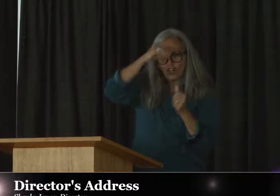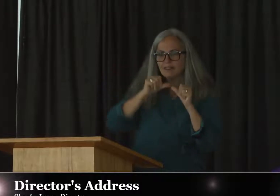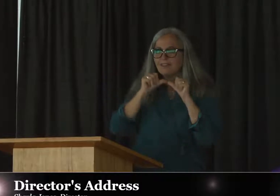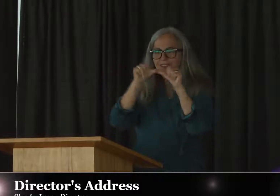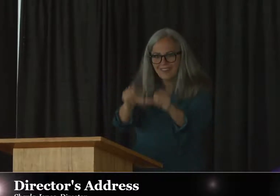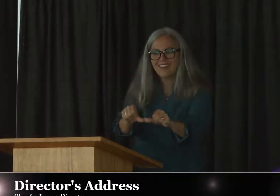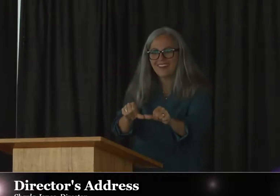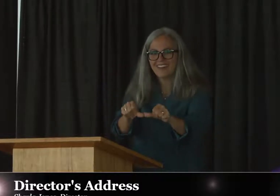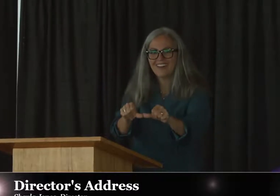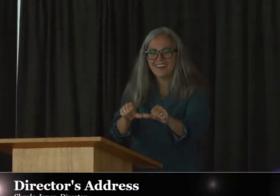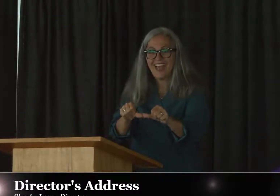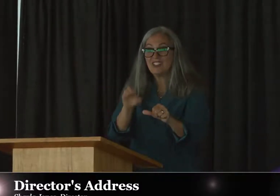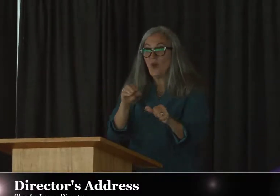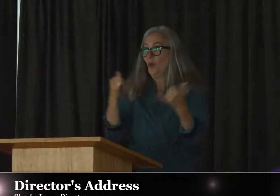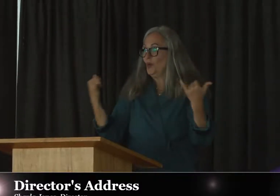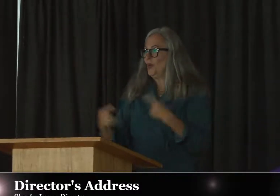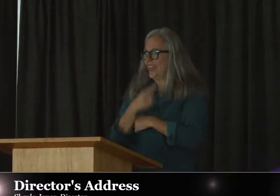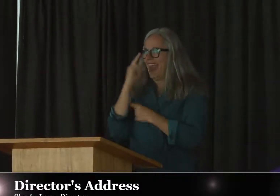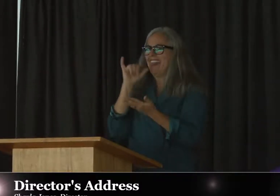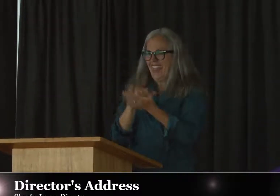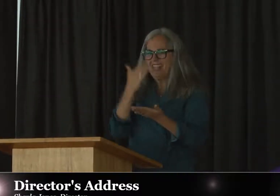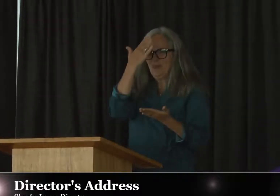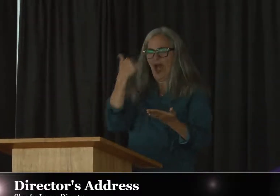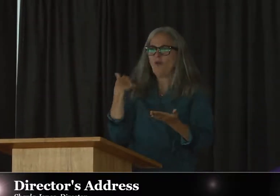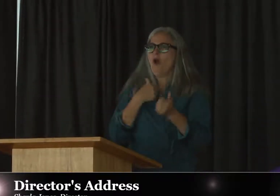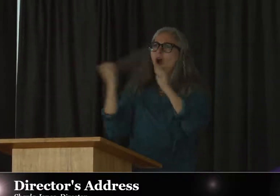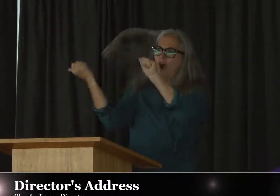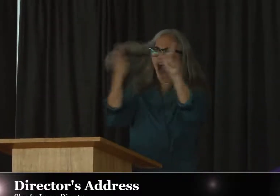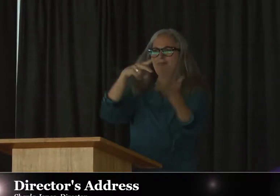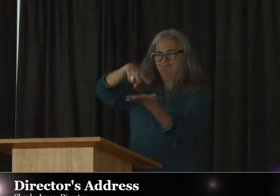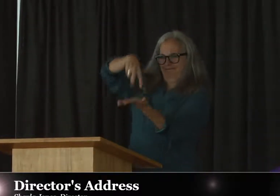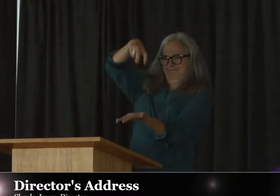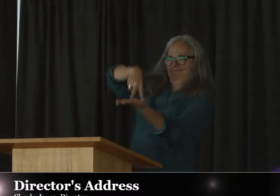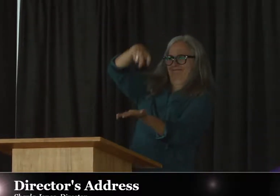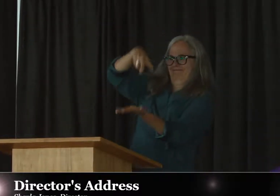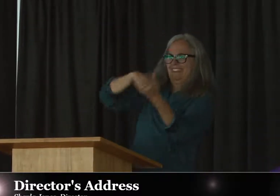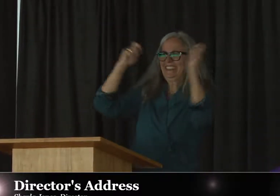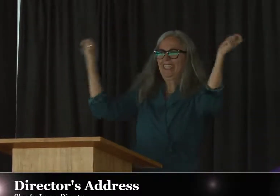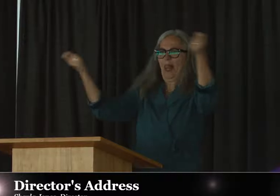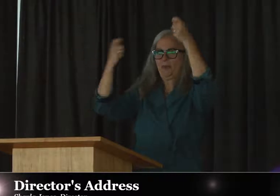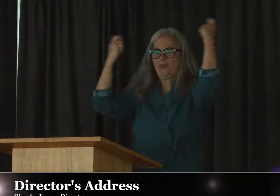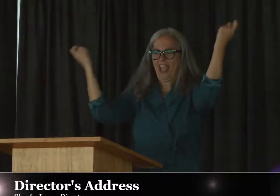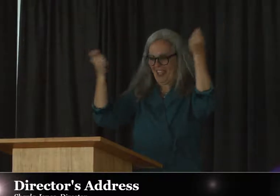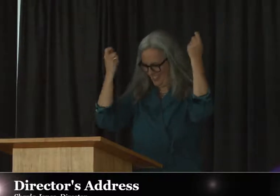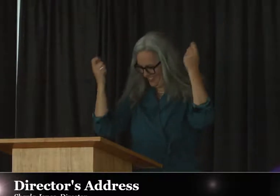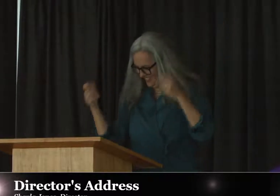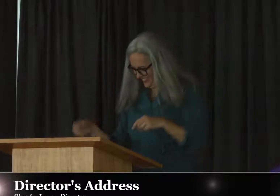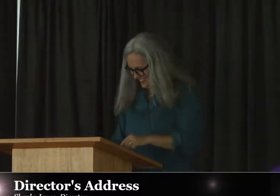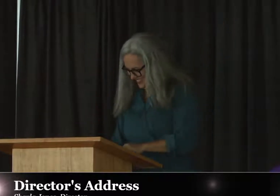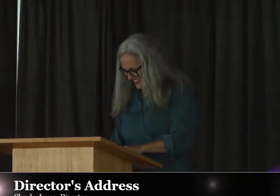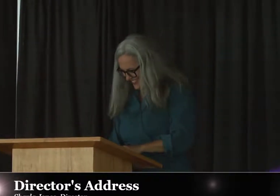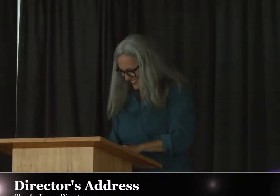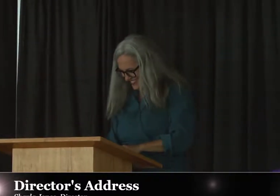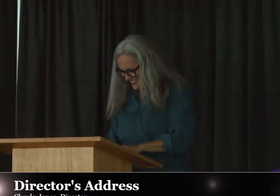this larger community did their best to make sure that you could learn, and they're all celebrating with you, and they're very